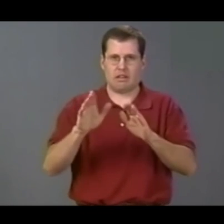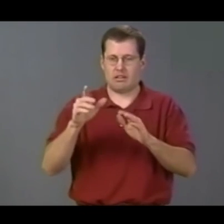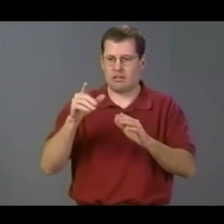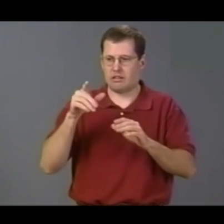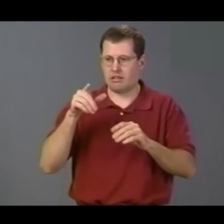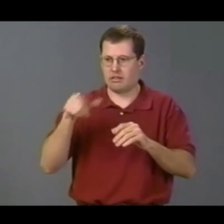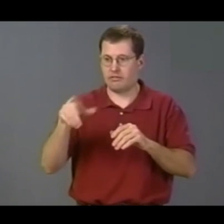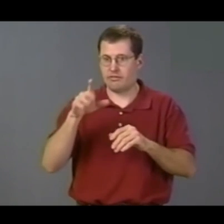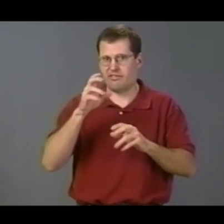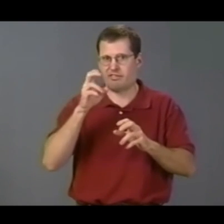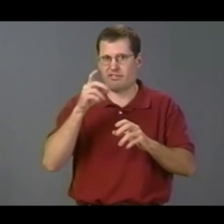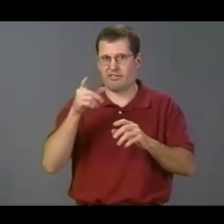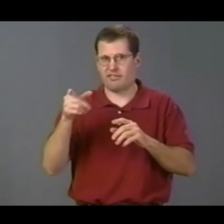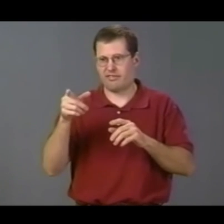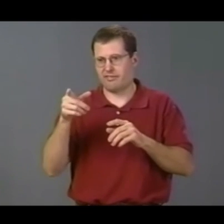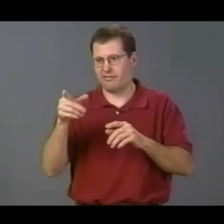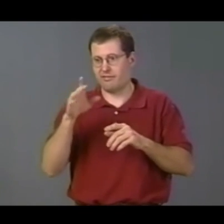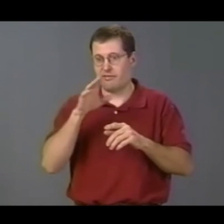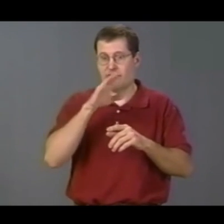And